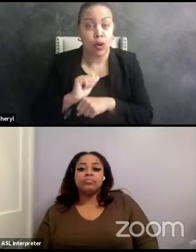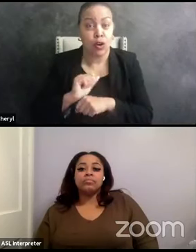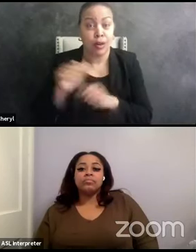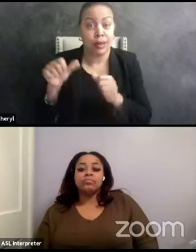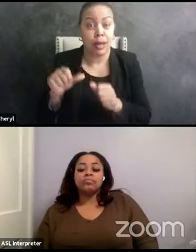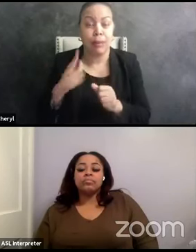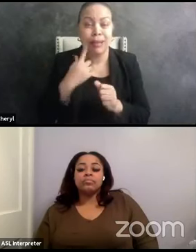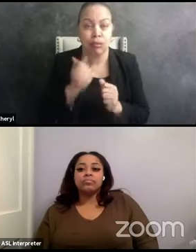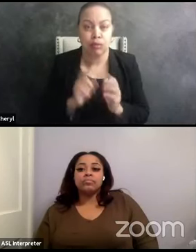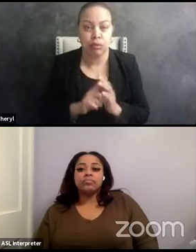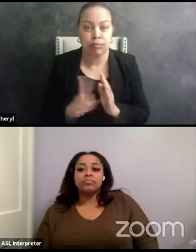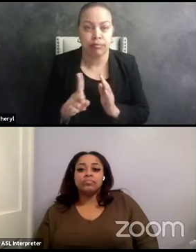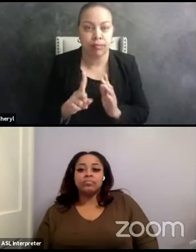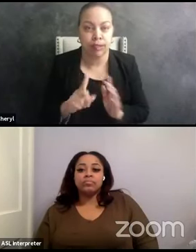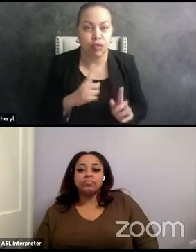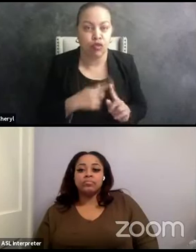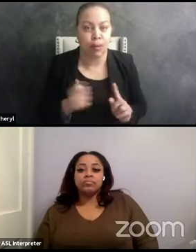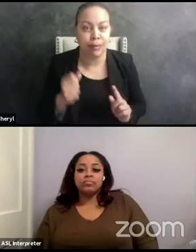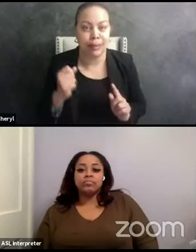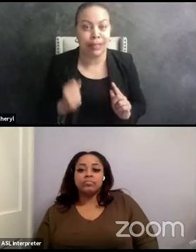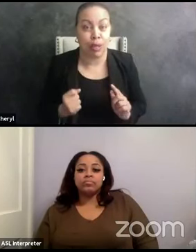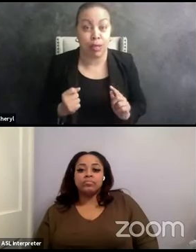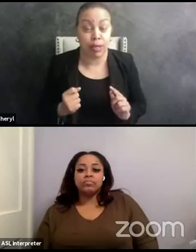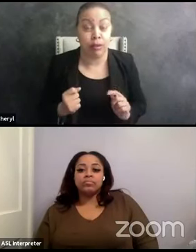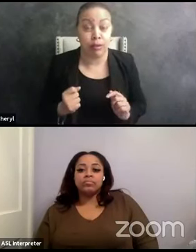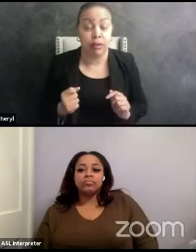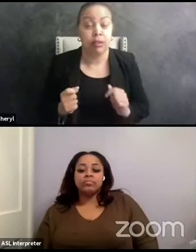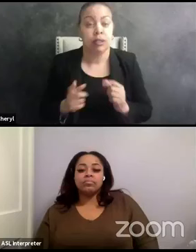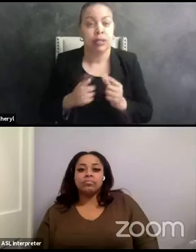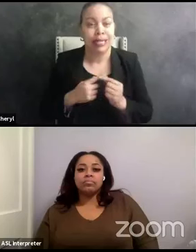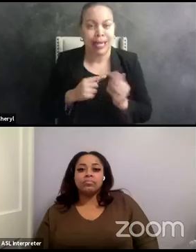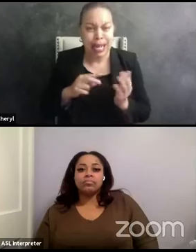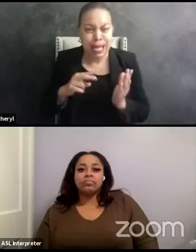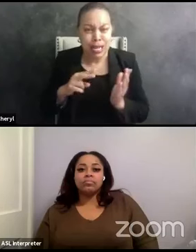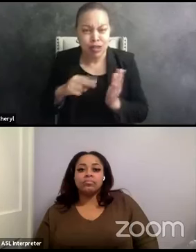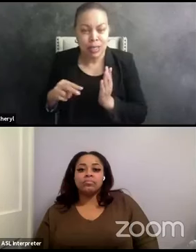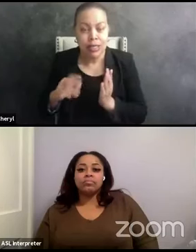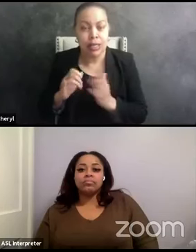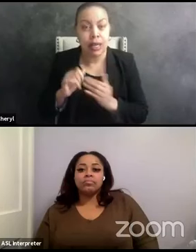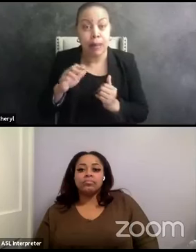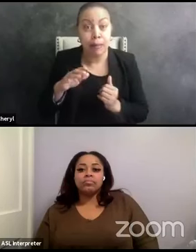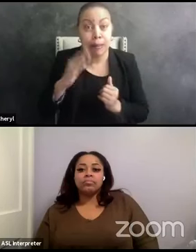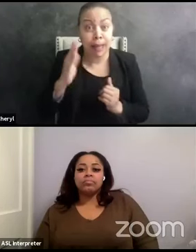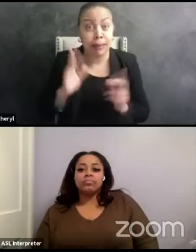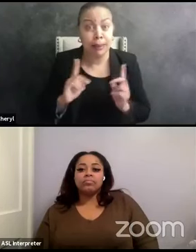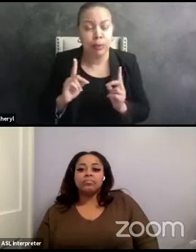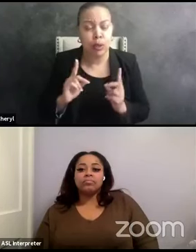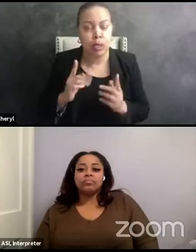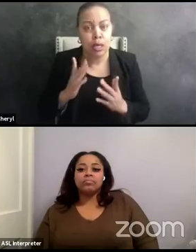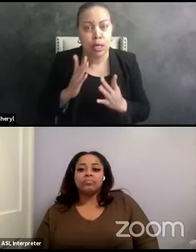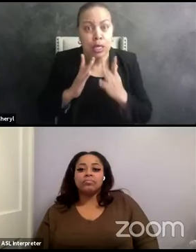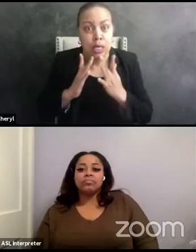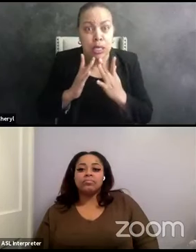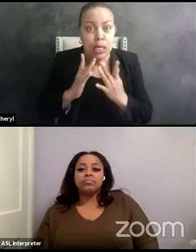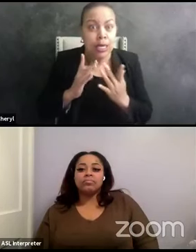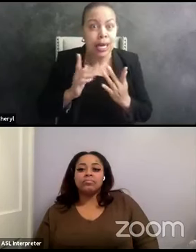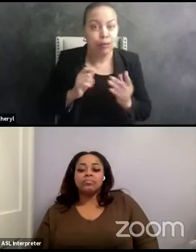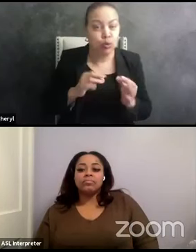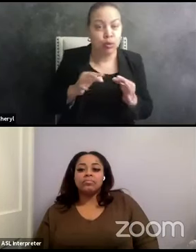South. And watching, reading Black people so desperate and describing the quality of their